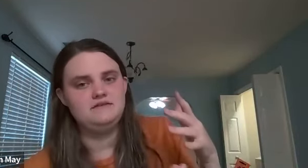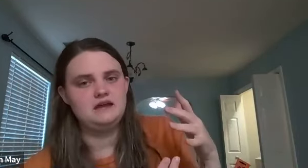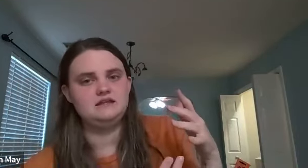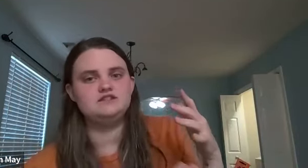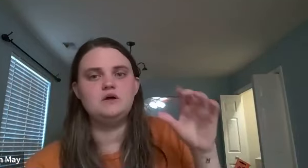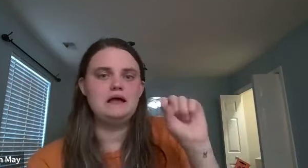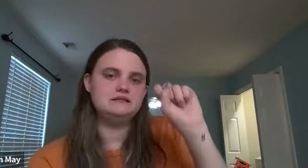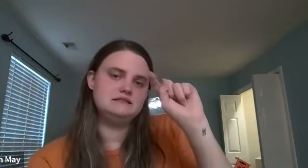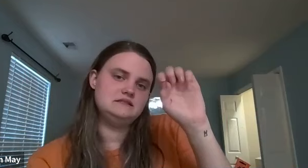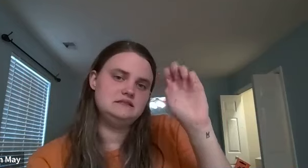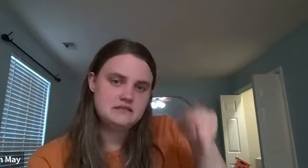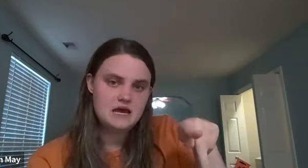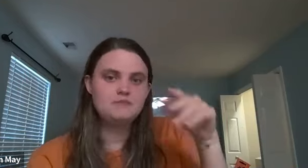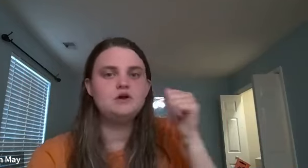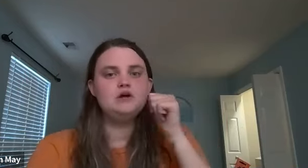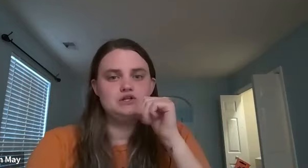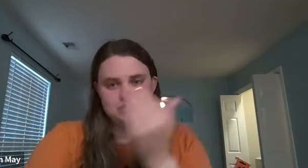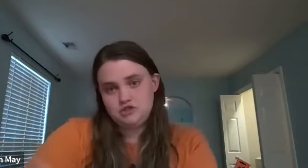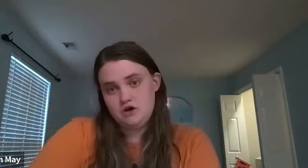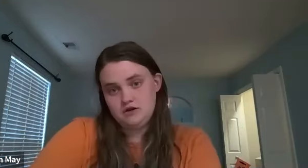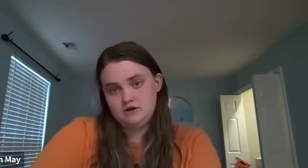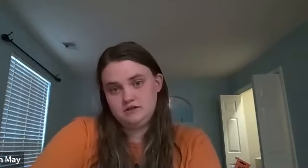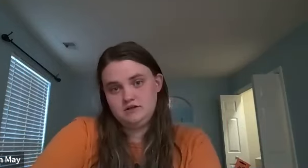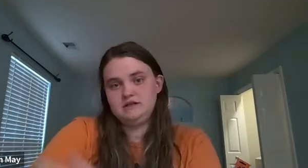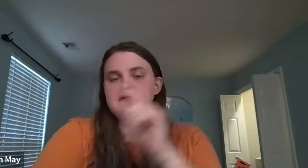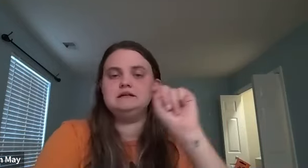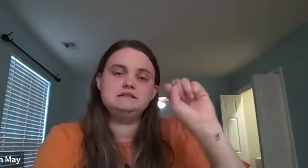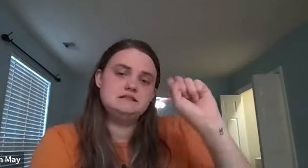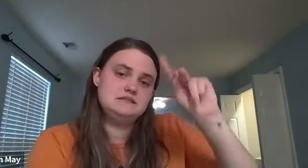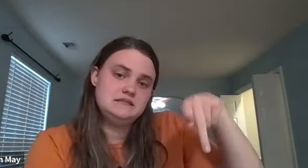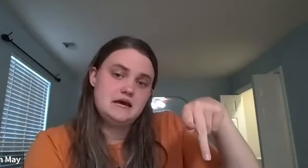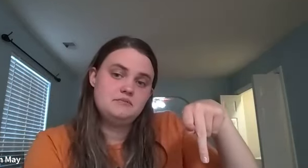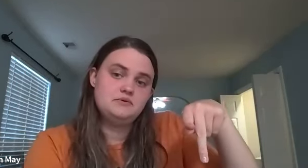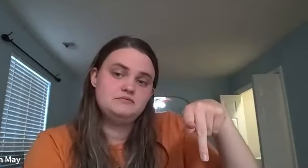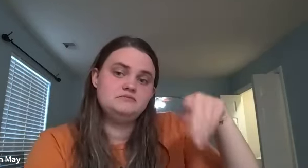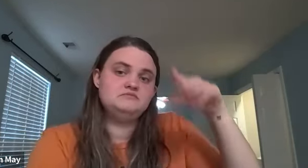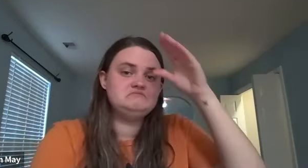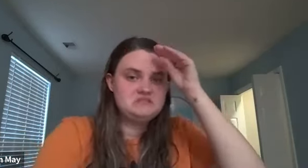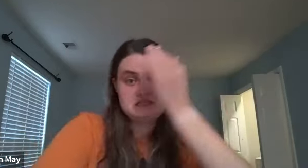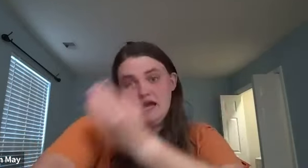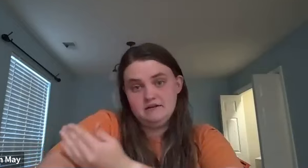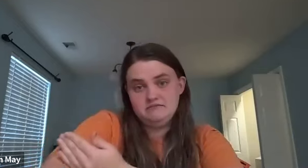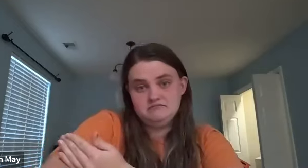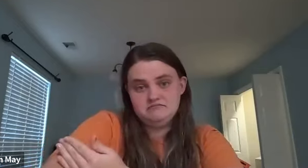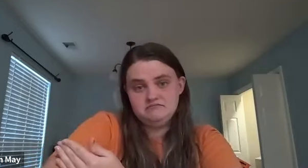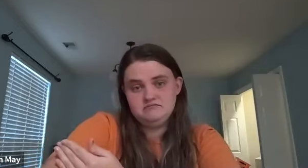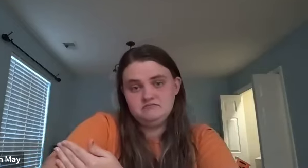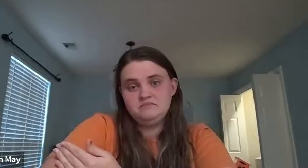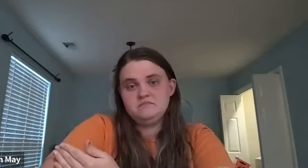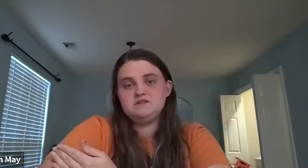that in. So like step daughter, step son. So